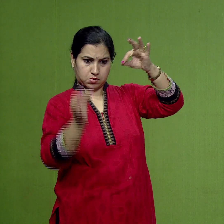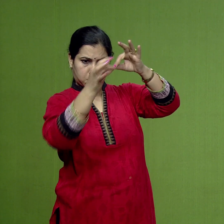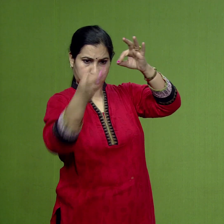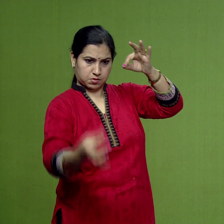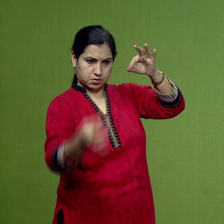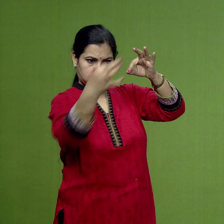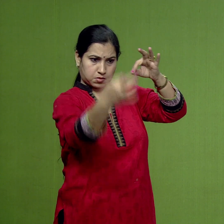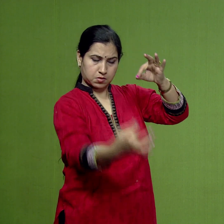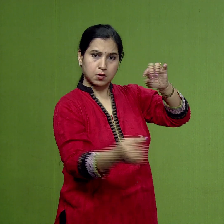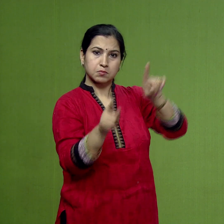or place.